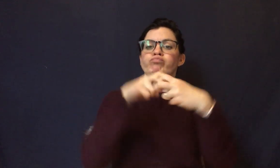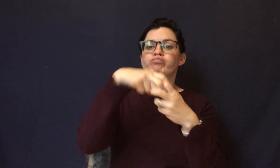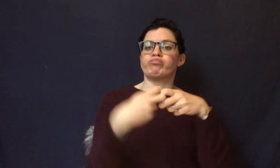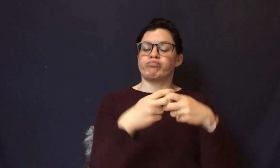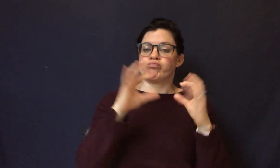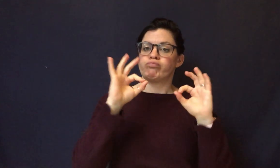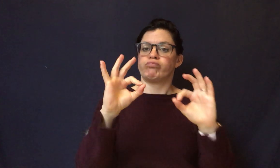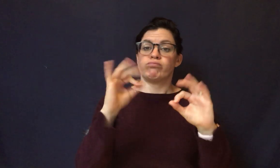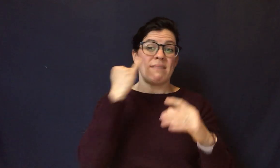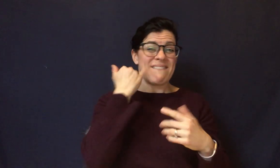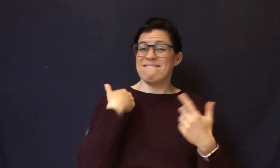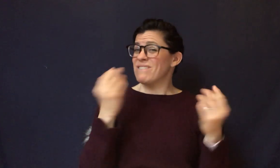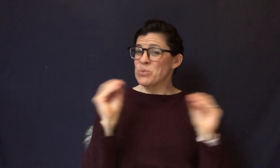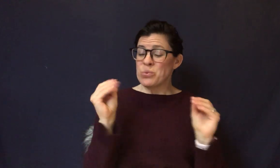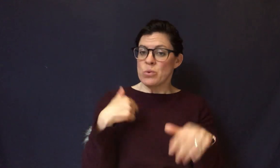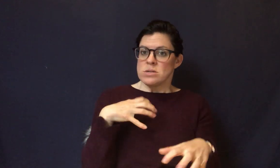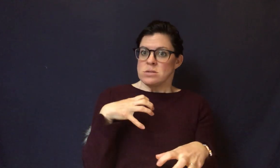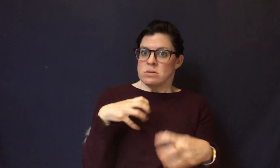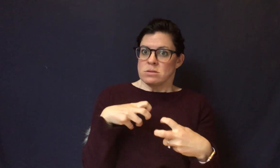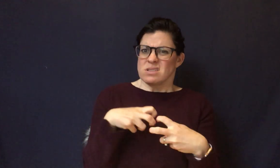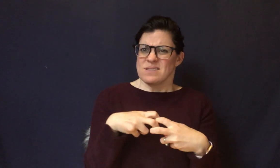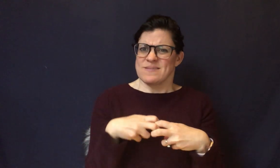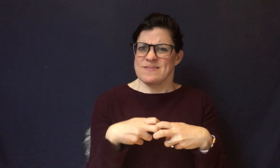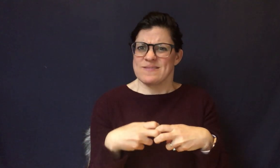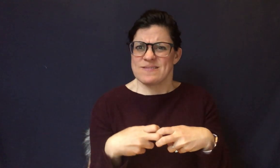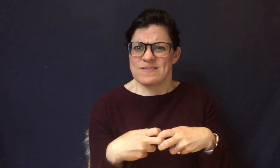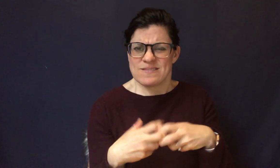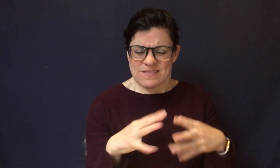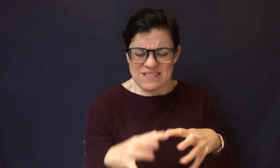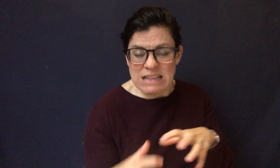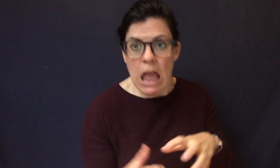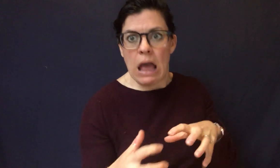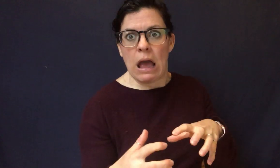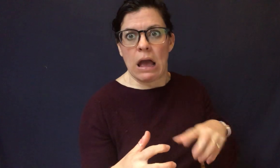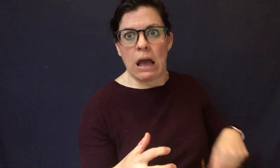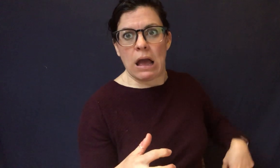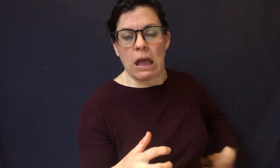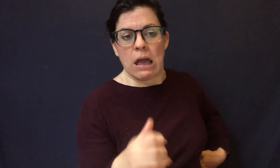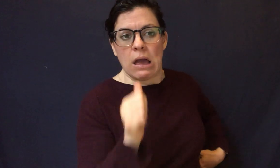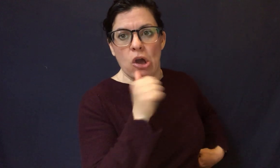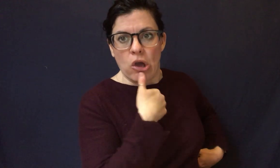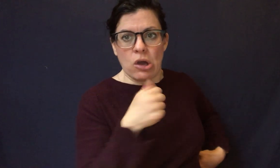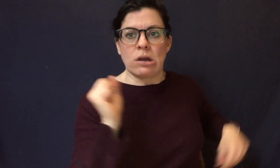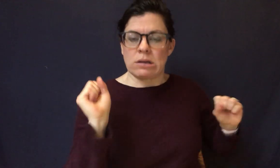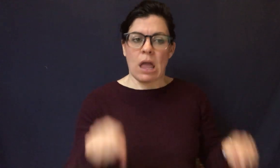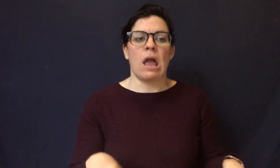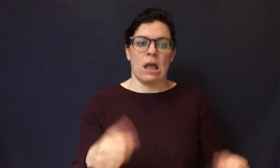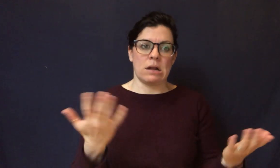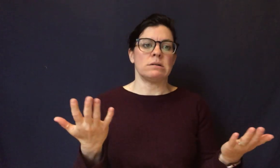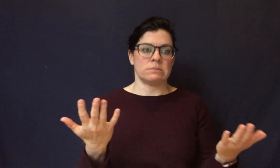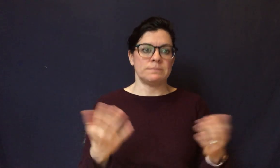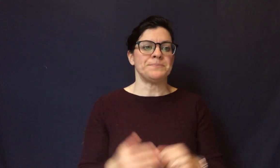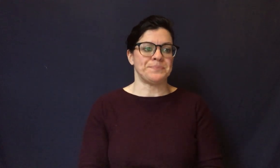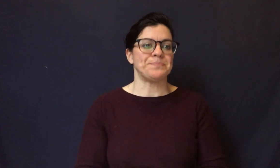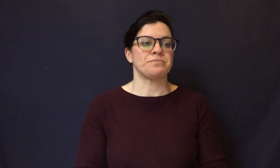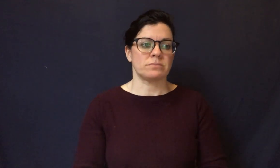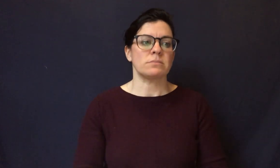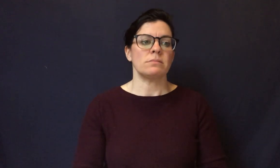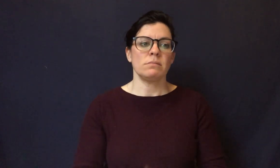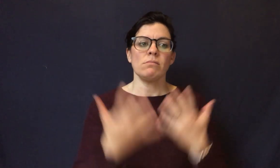used to laying all day. So you have to get the muscles back to working. So this is what happens, and this is what they